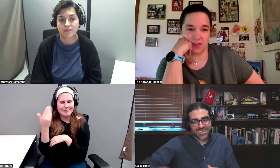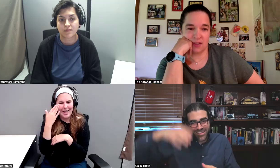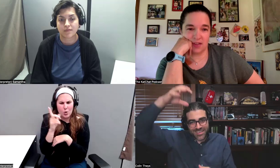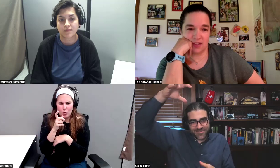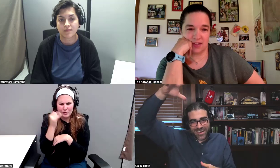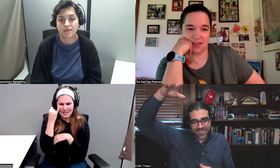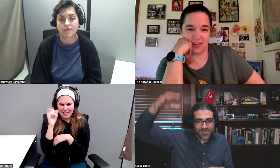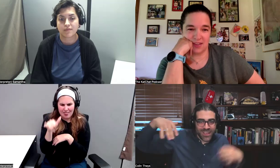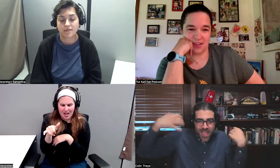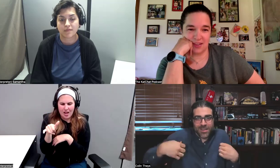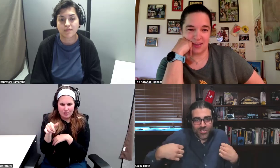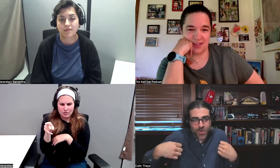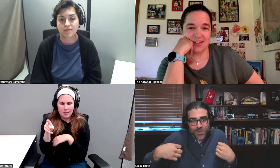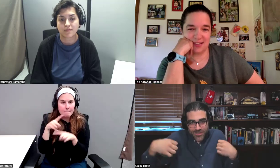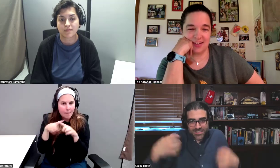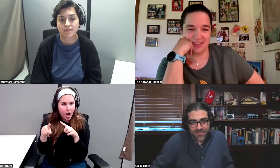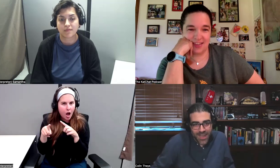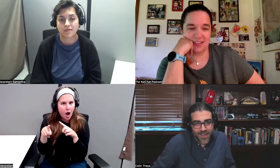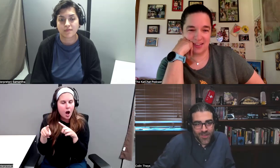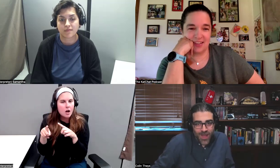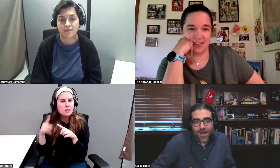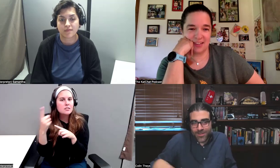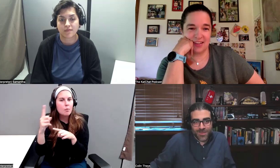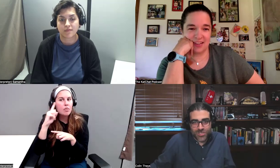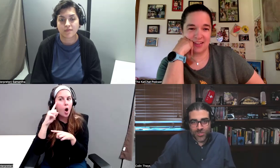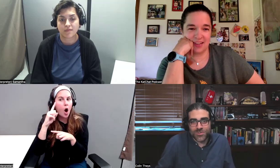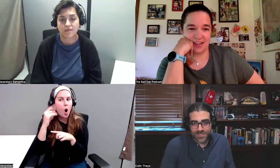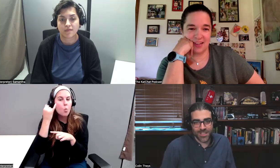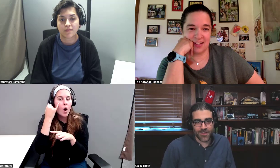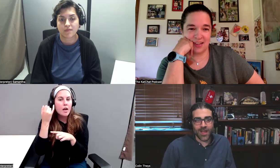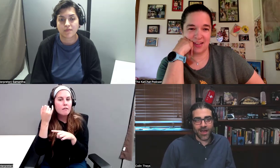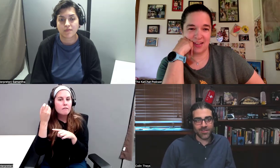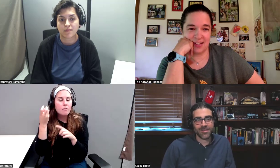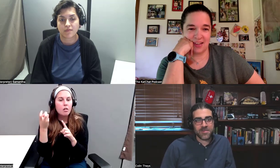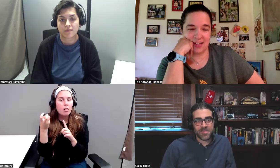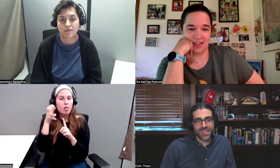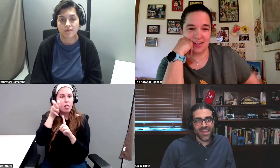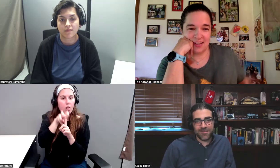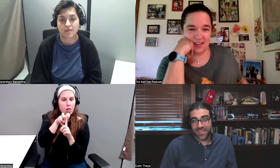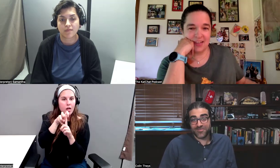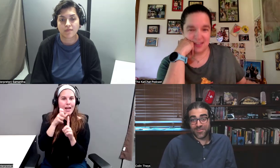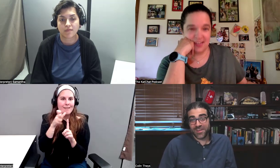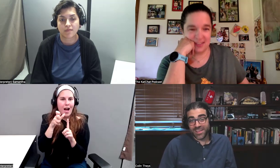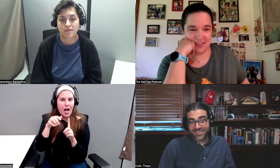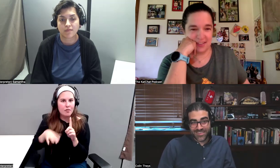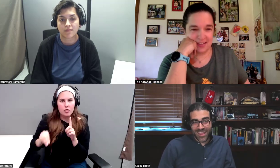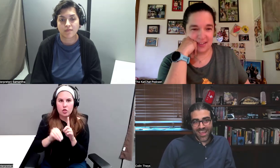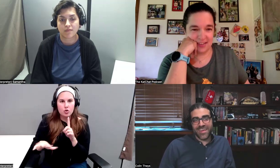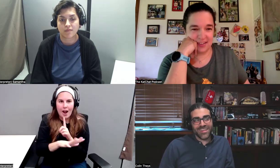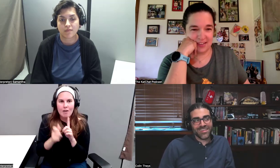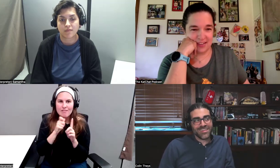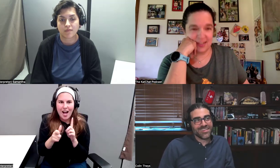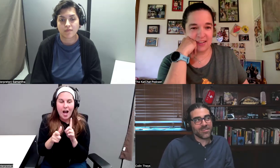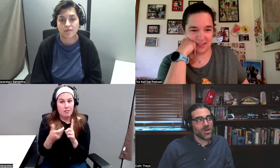I ran? It's like, what if I climb on his shoulders instead of getting on the ground because my shoes are still on the ground? And I'm like, that's really funny.